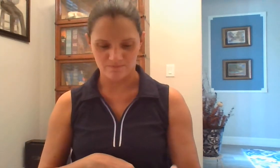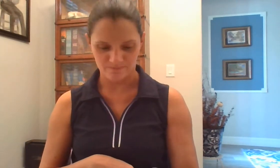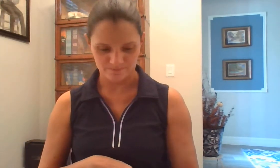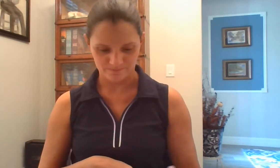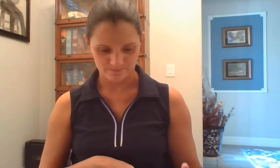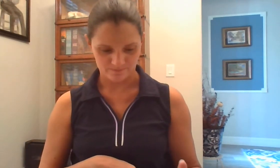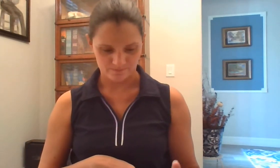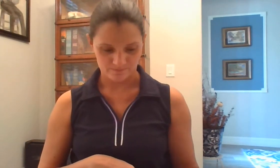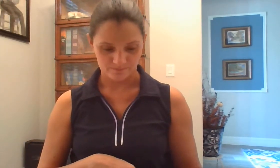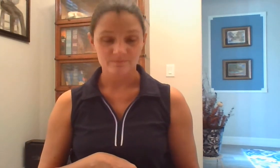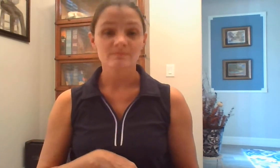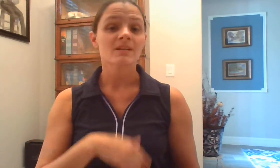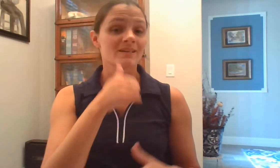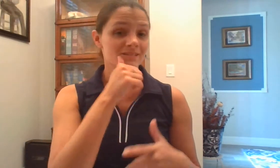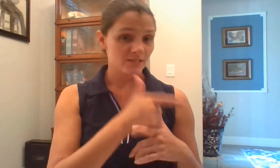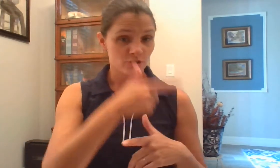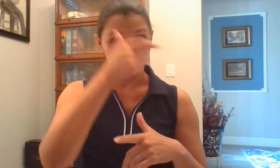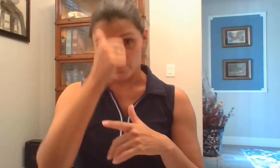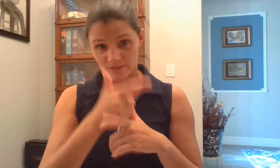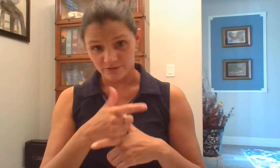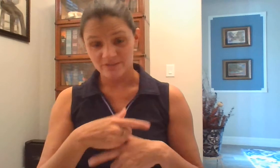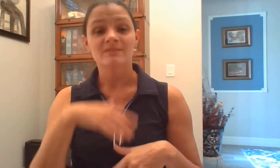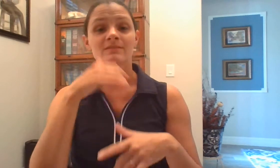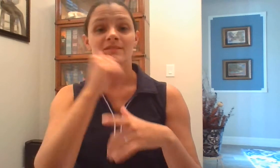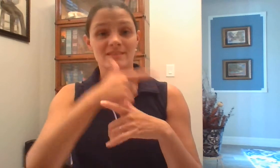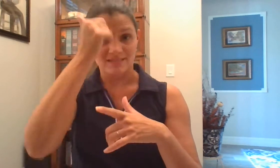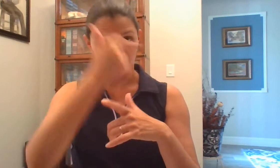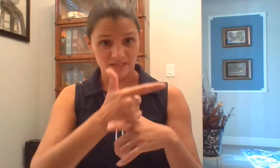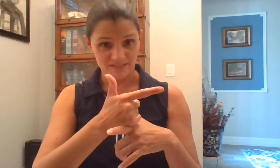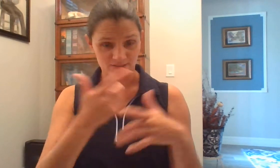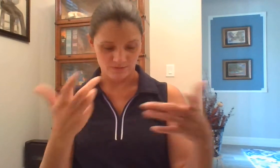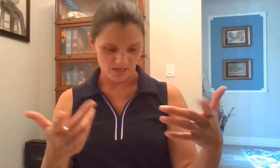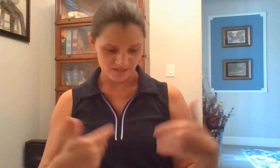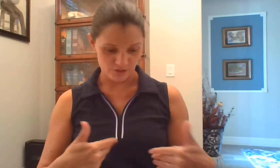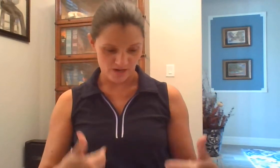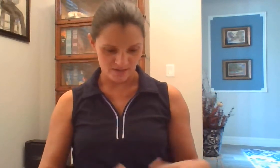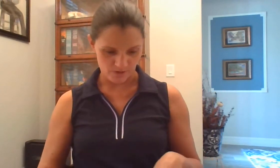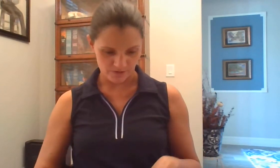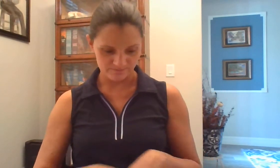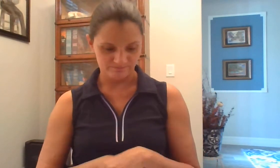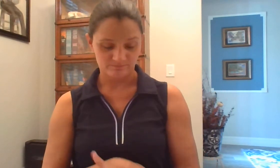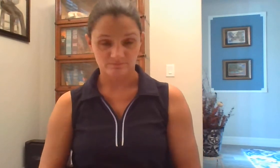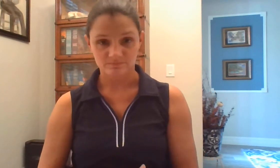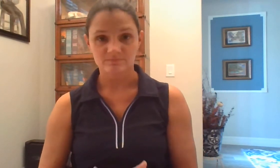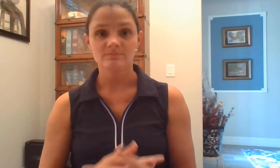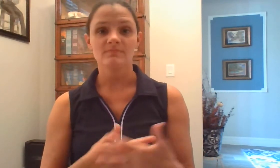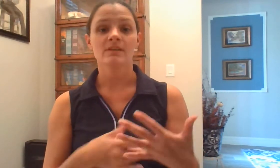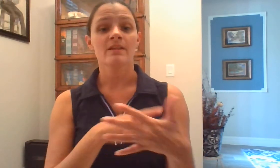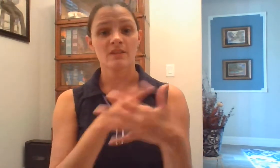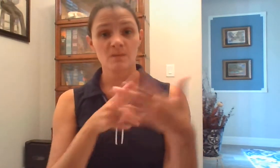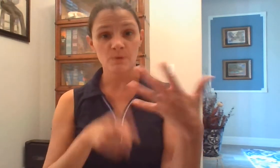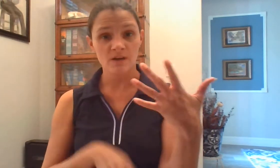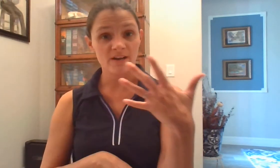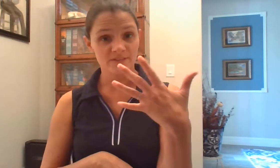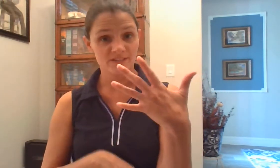sisters and brothers siblings you sign sister and brother number of obviously